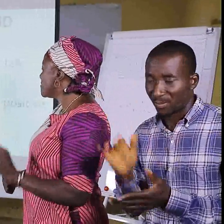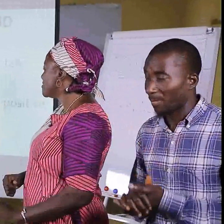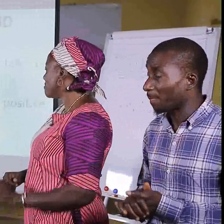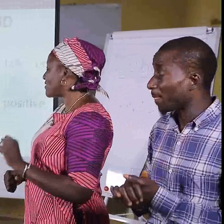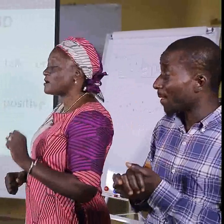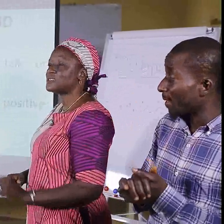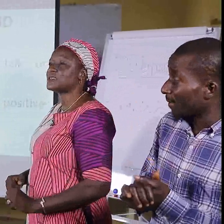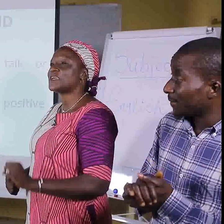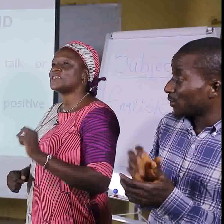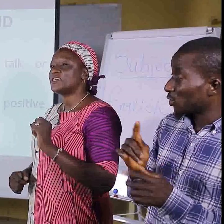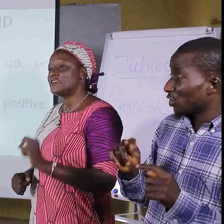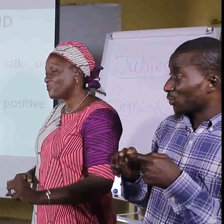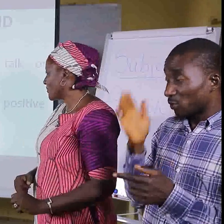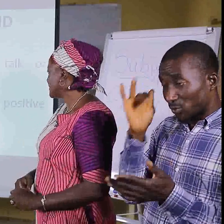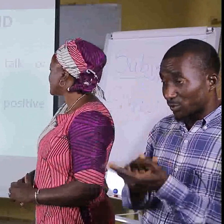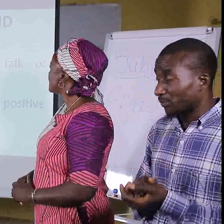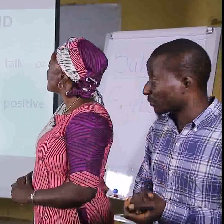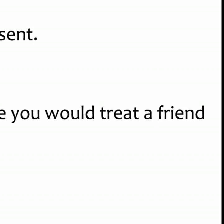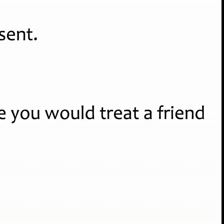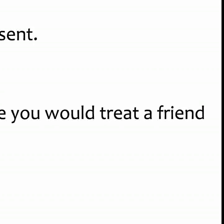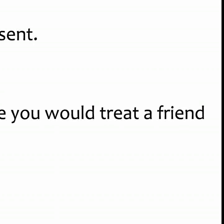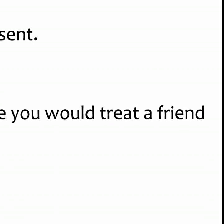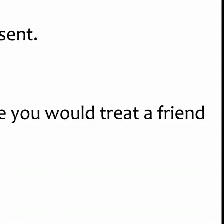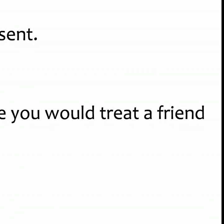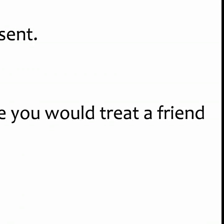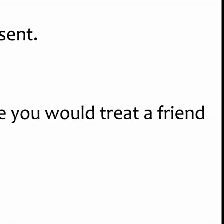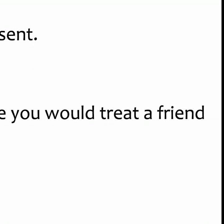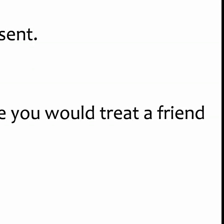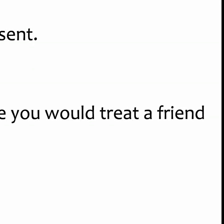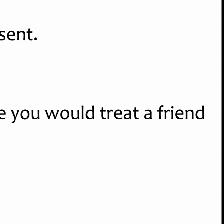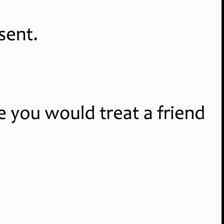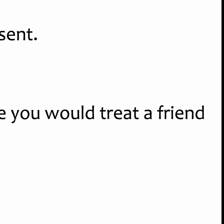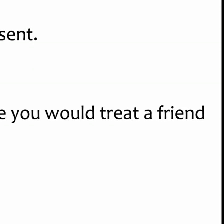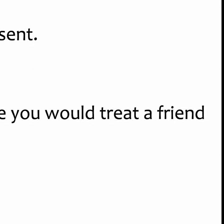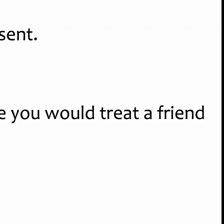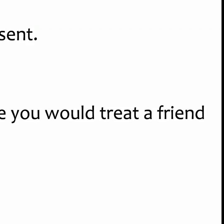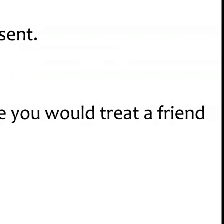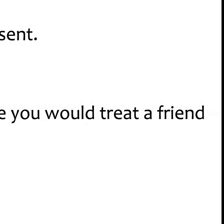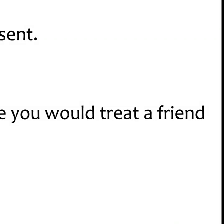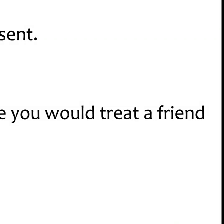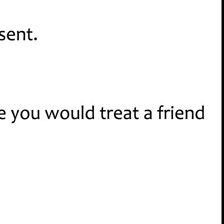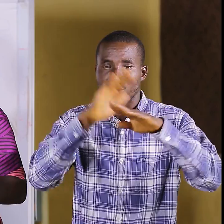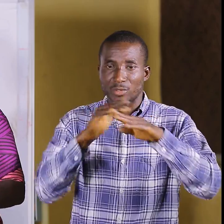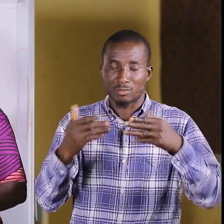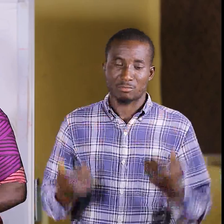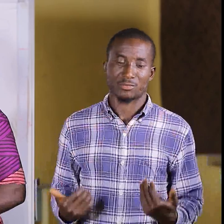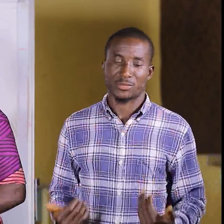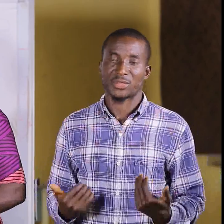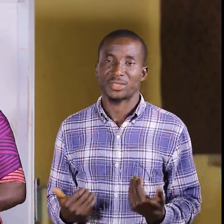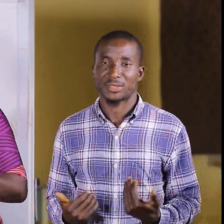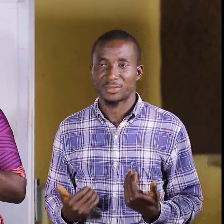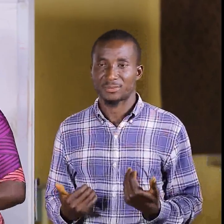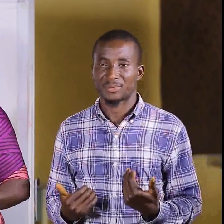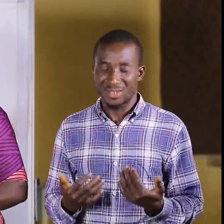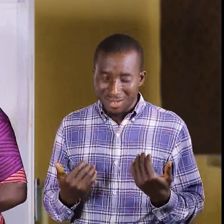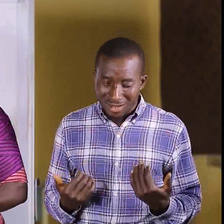get rid of outside influences. Number 4, focus on the present. Now we are here.